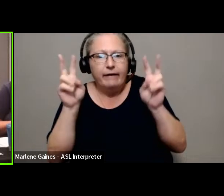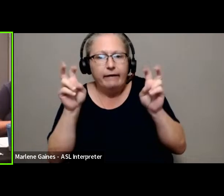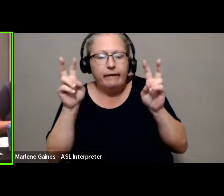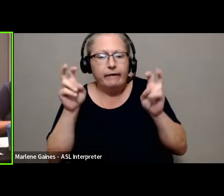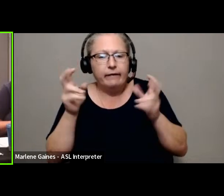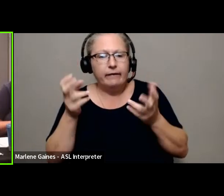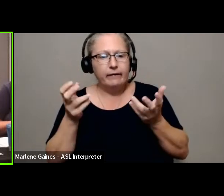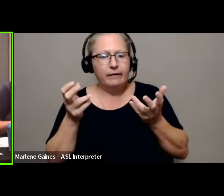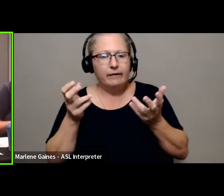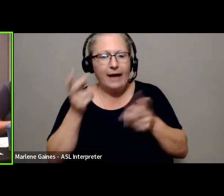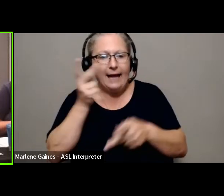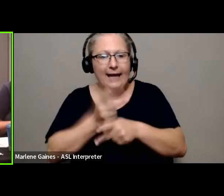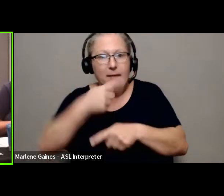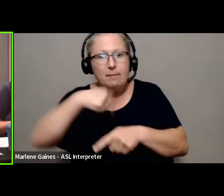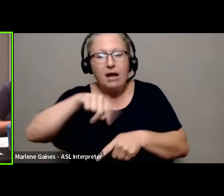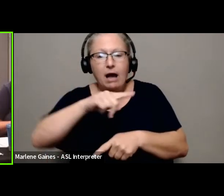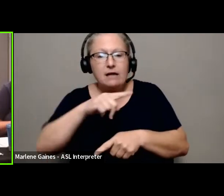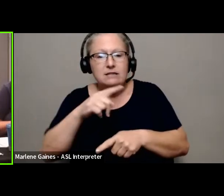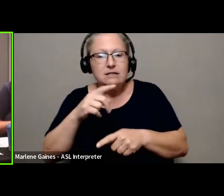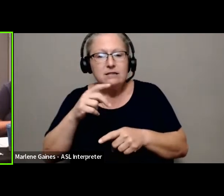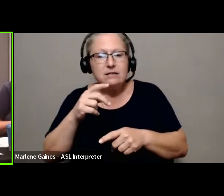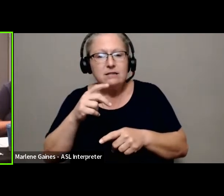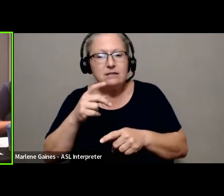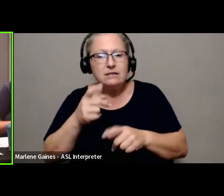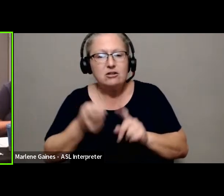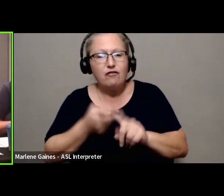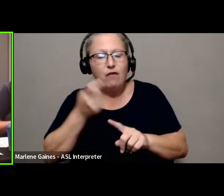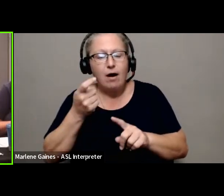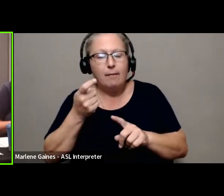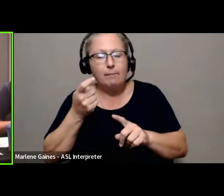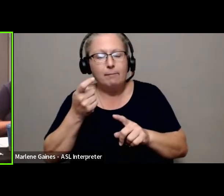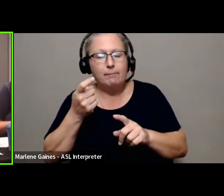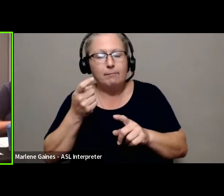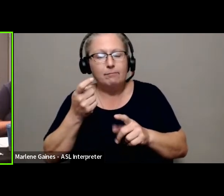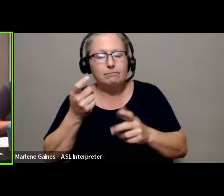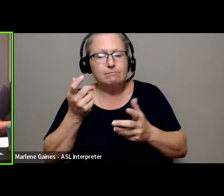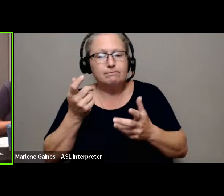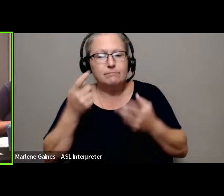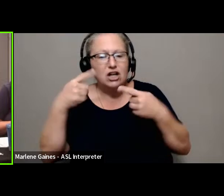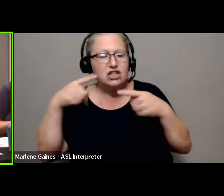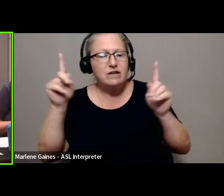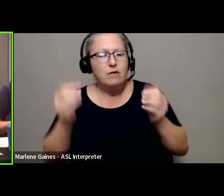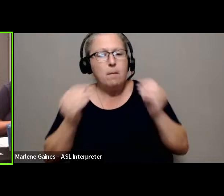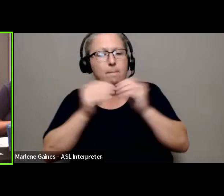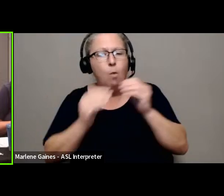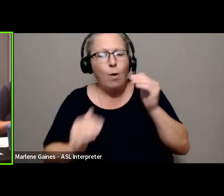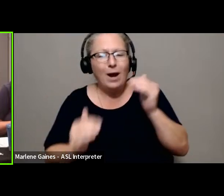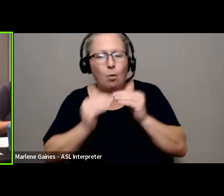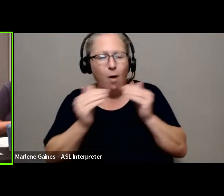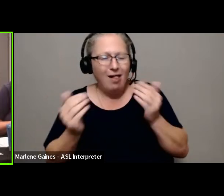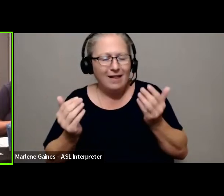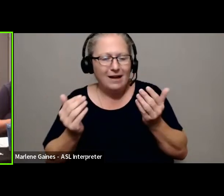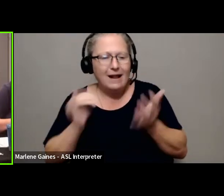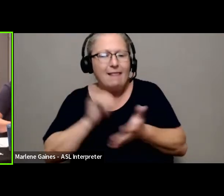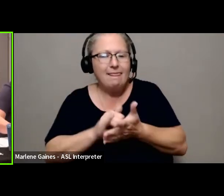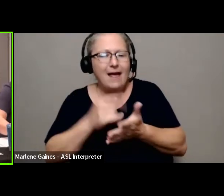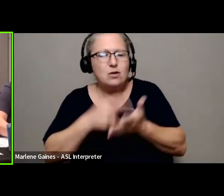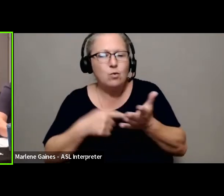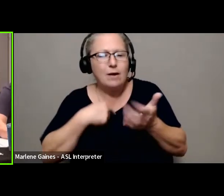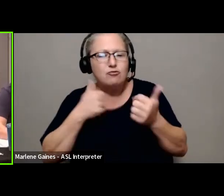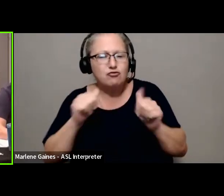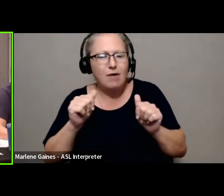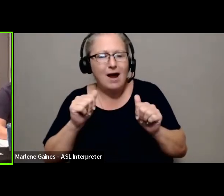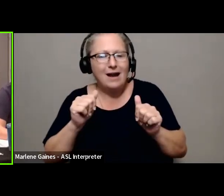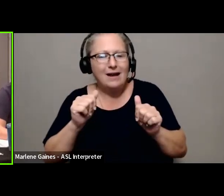that's keeping us from achieving more equality. That's what I'm just trying